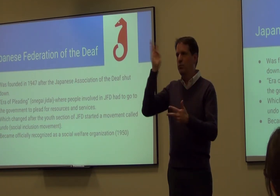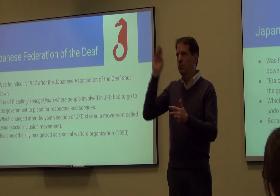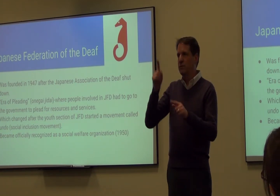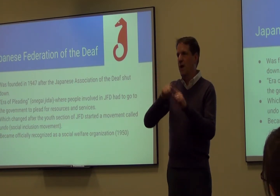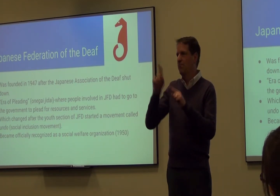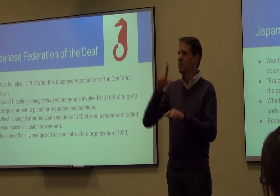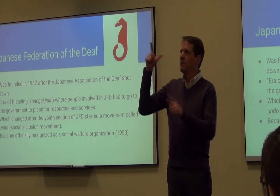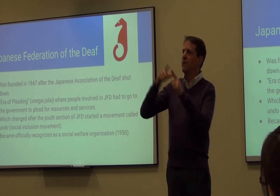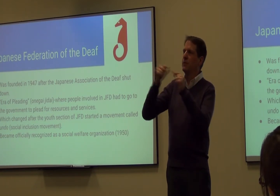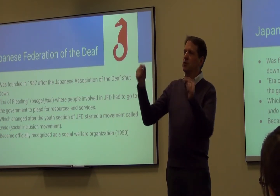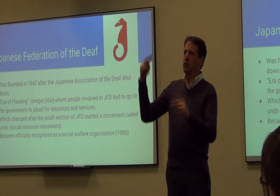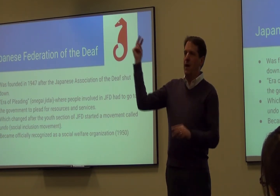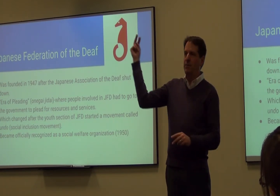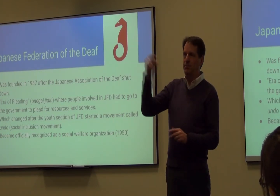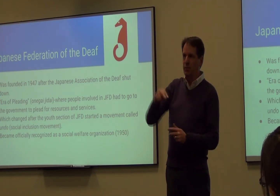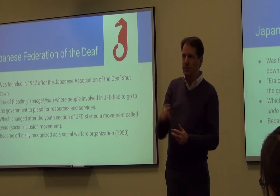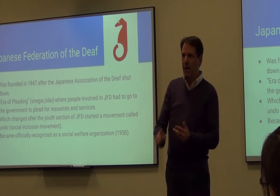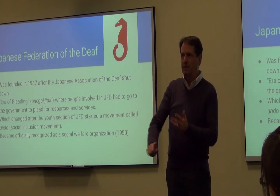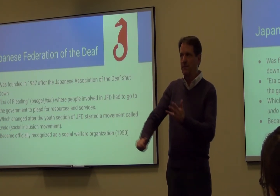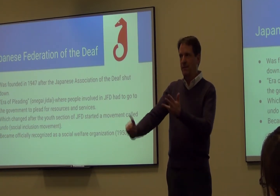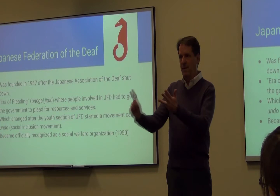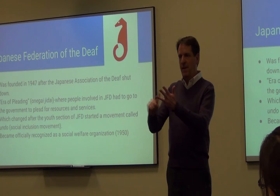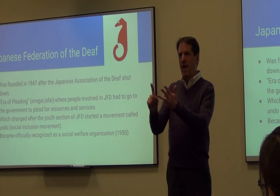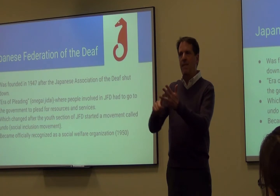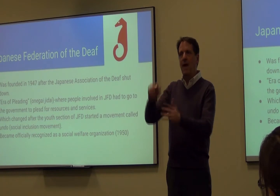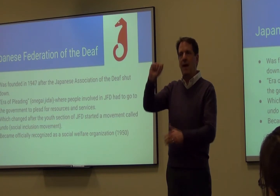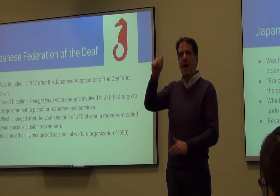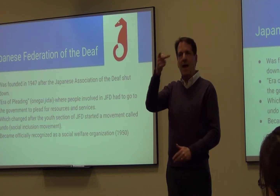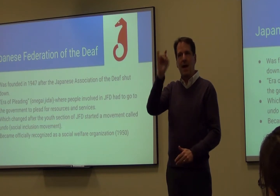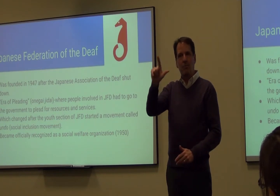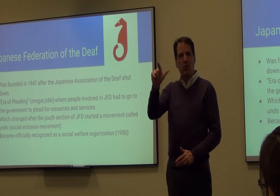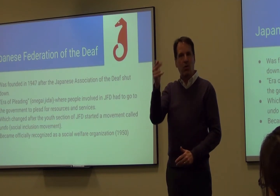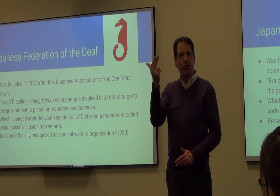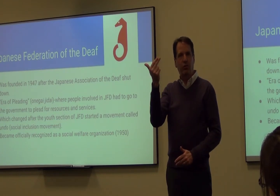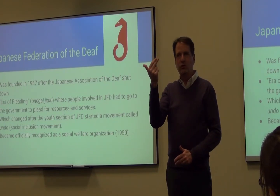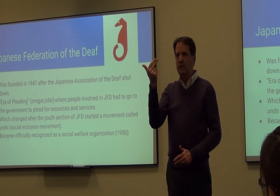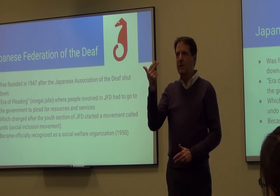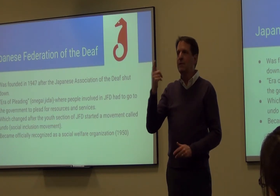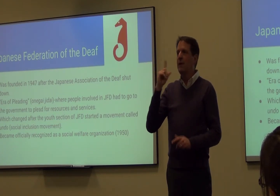I invited the three of them to come and do perspective presentations.